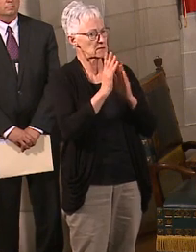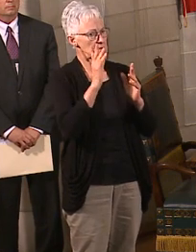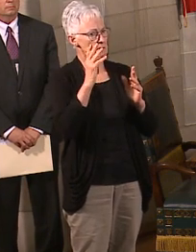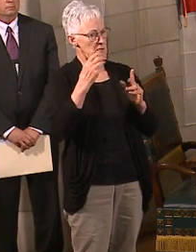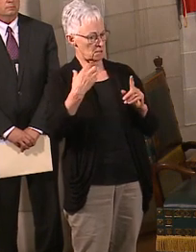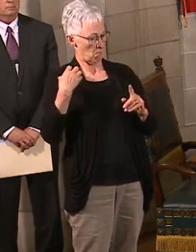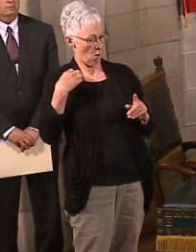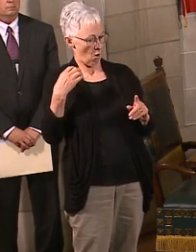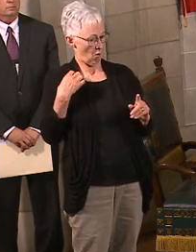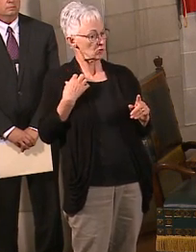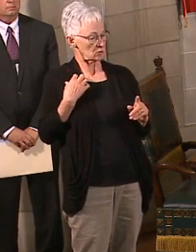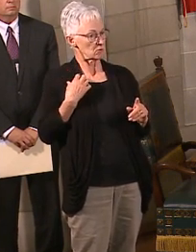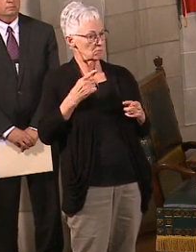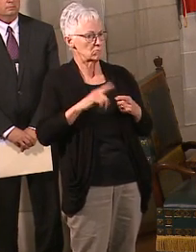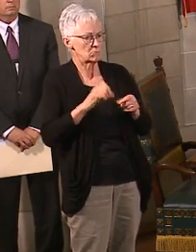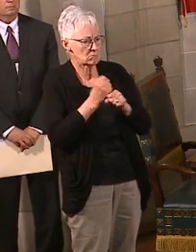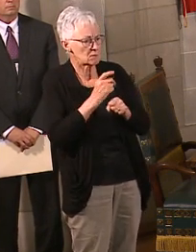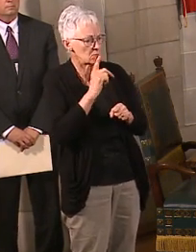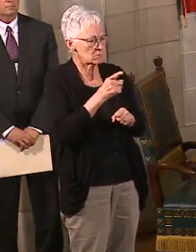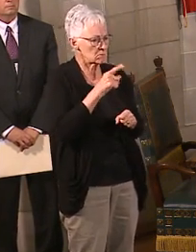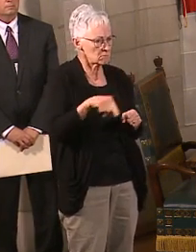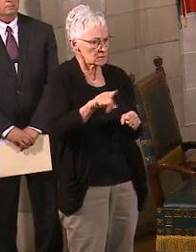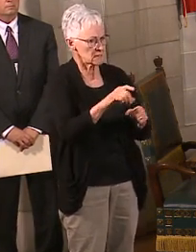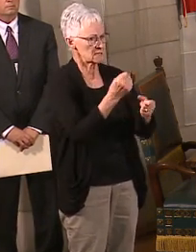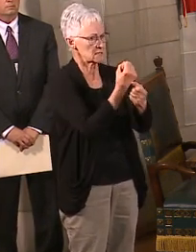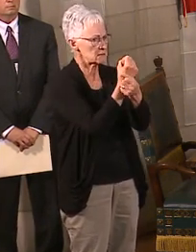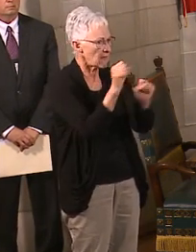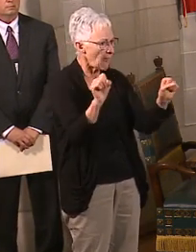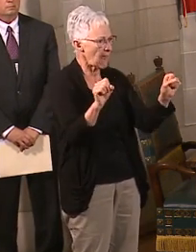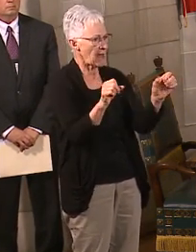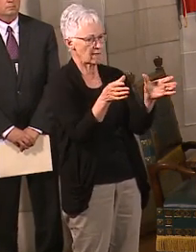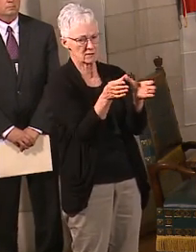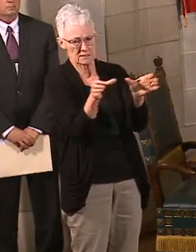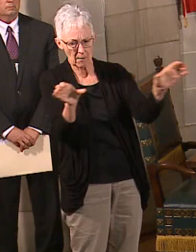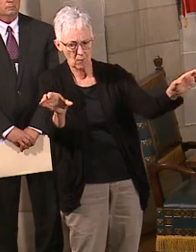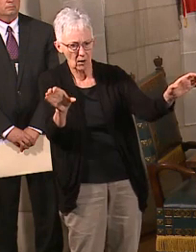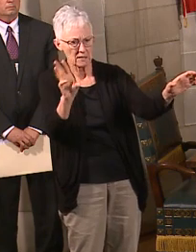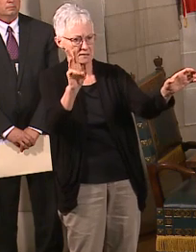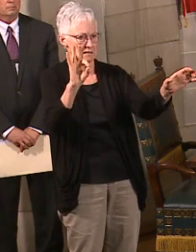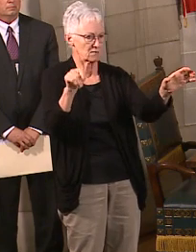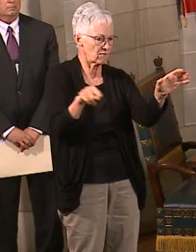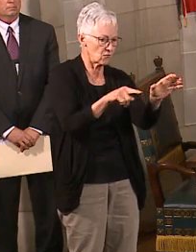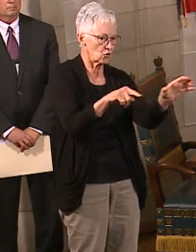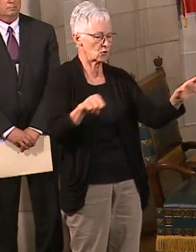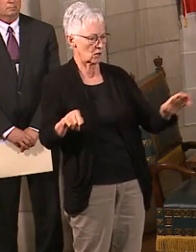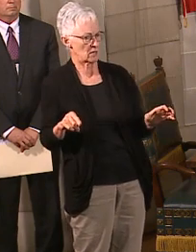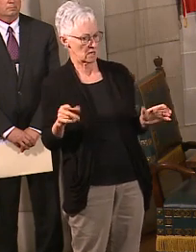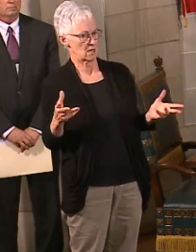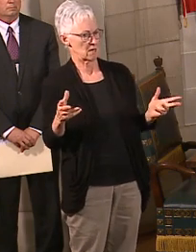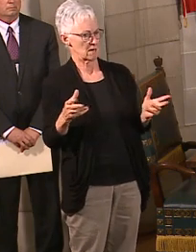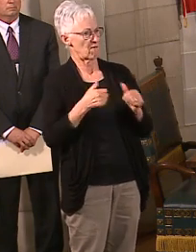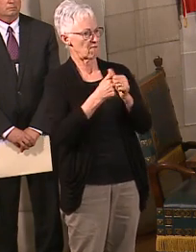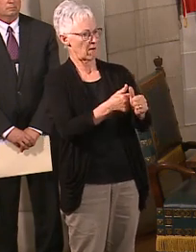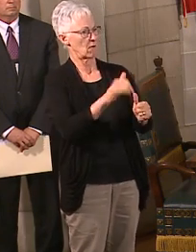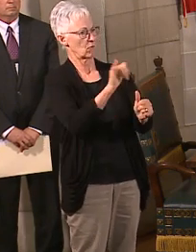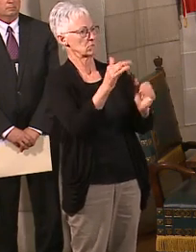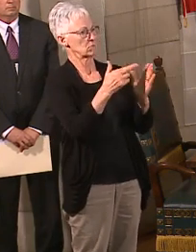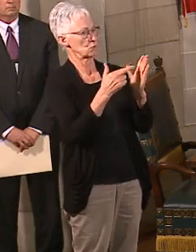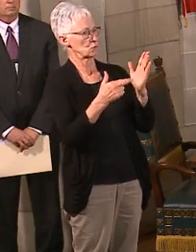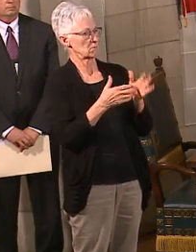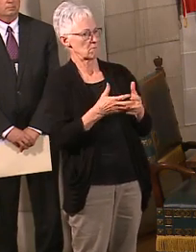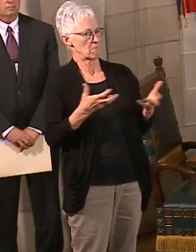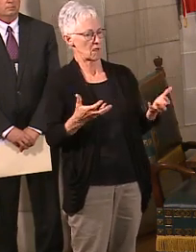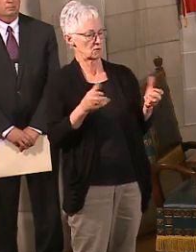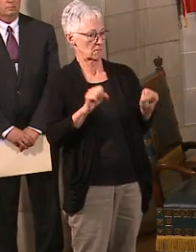understand some people's jobs just don't always allow for that, and that's okay. Just we want people to take those good social distancing guidelines, that physical